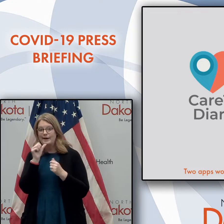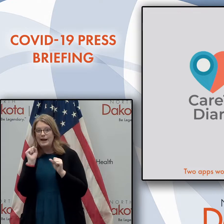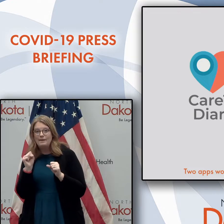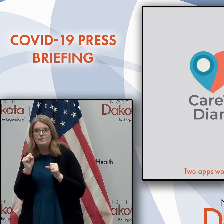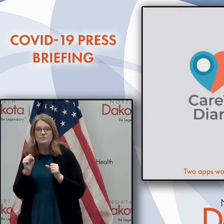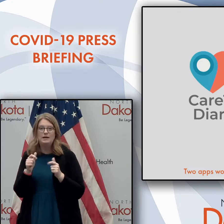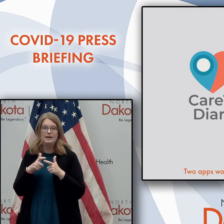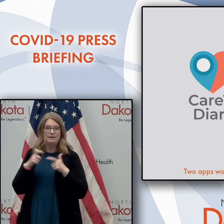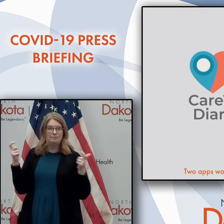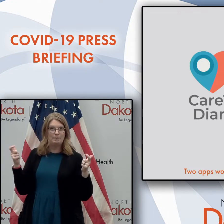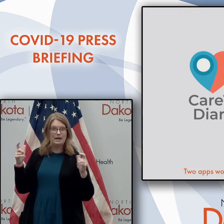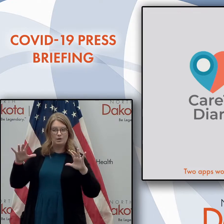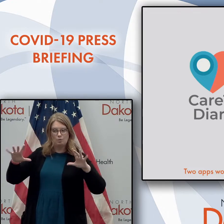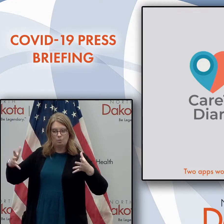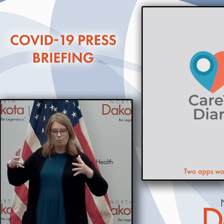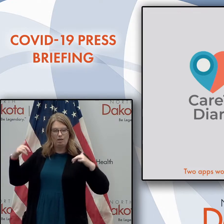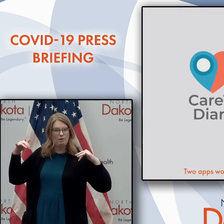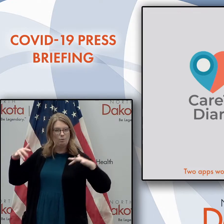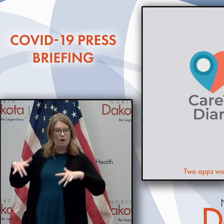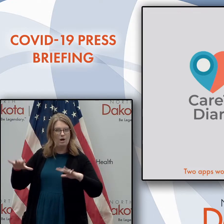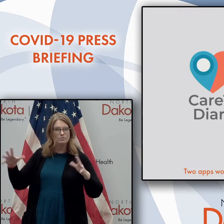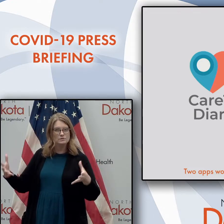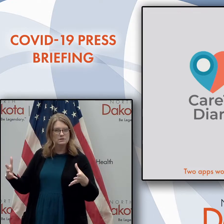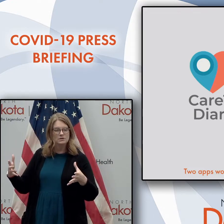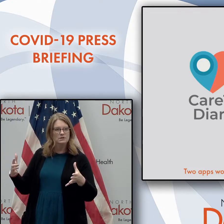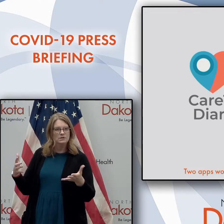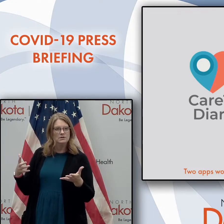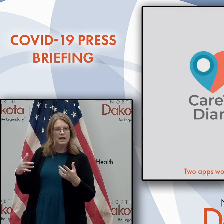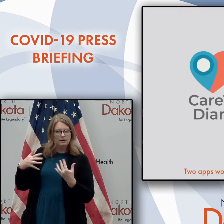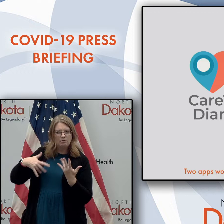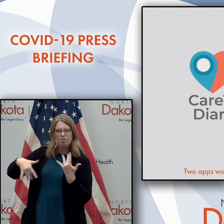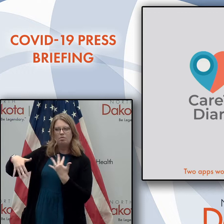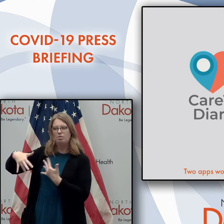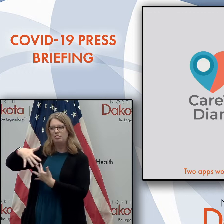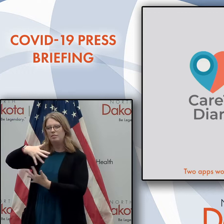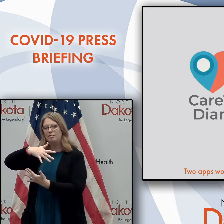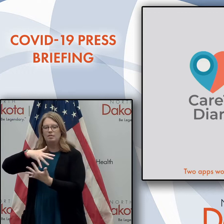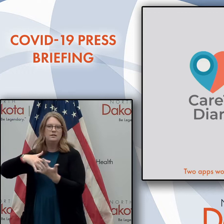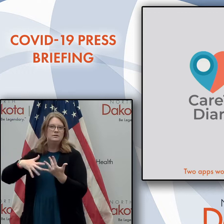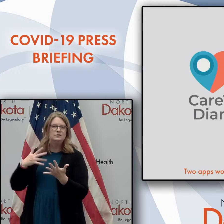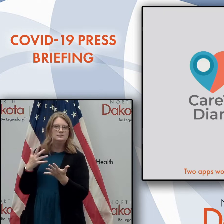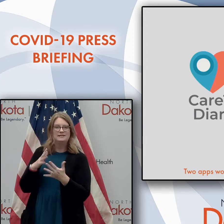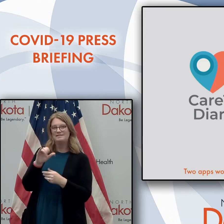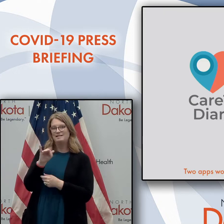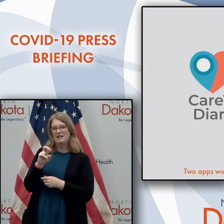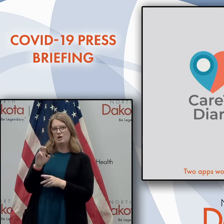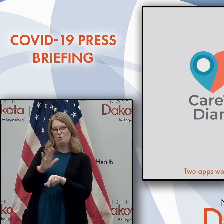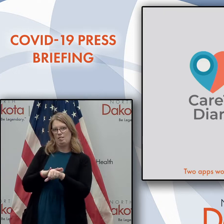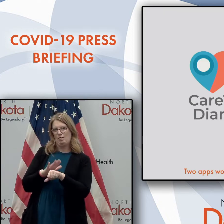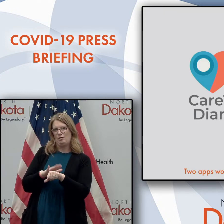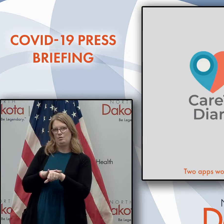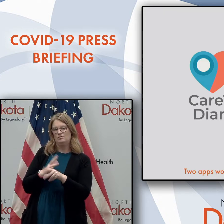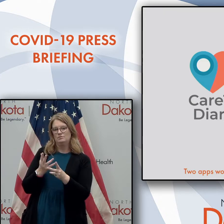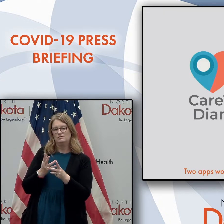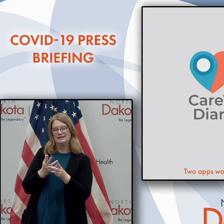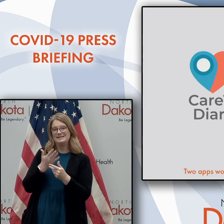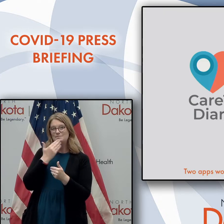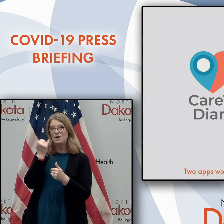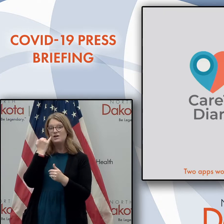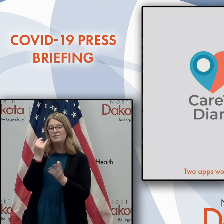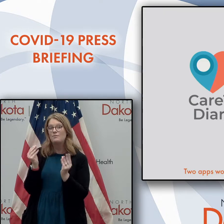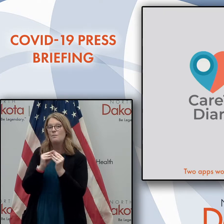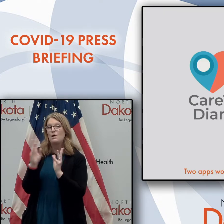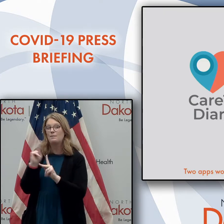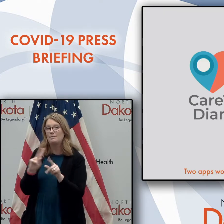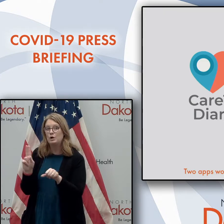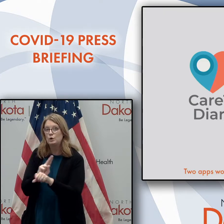large crowds, these are particularly helpful applications. The Care Alert, they work better the more people that use them.